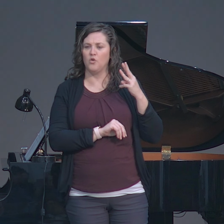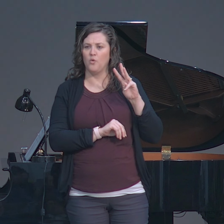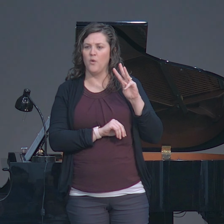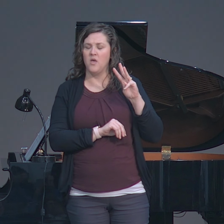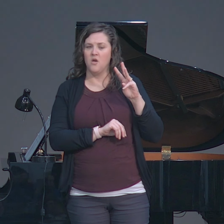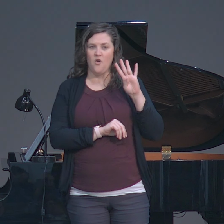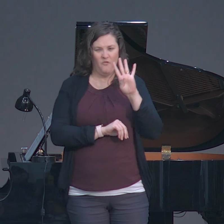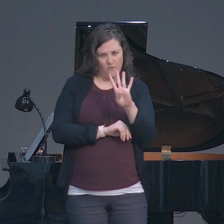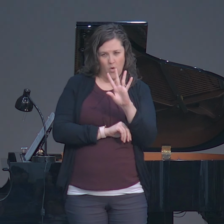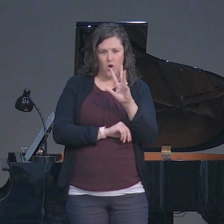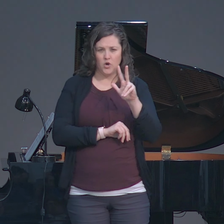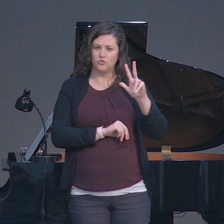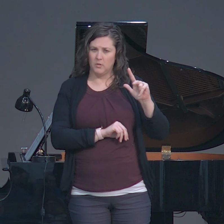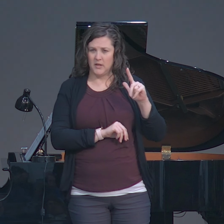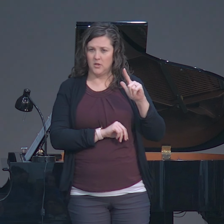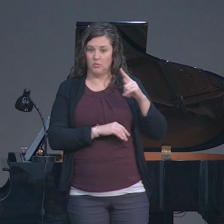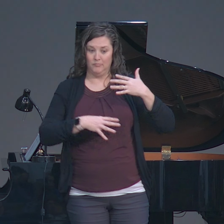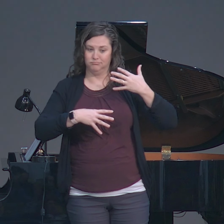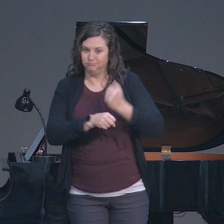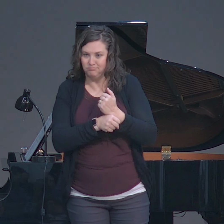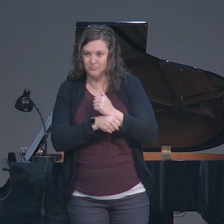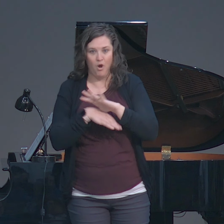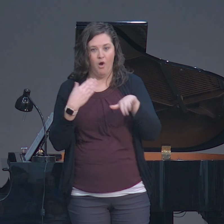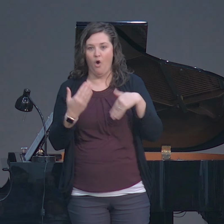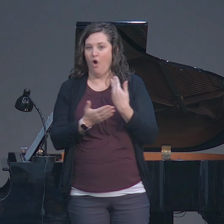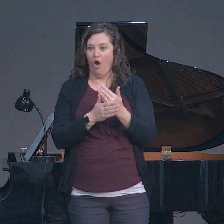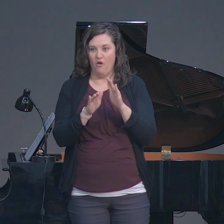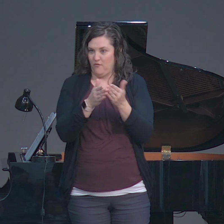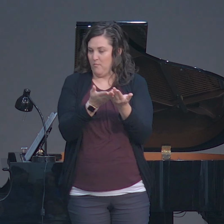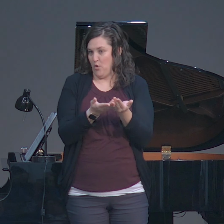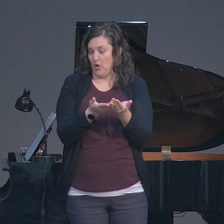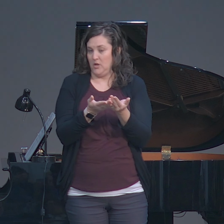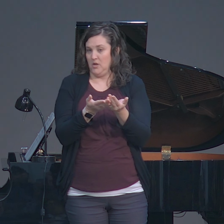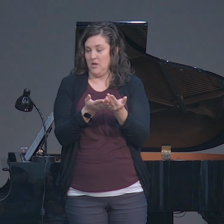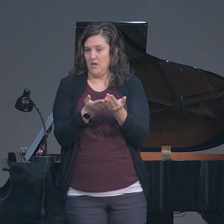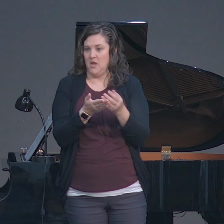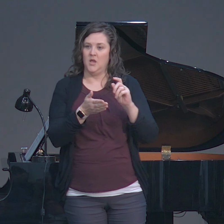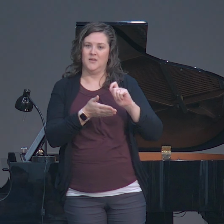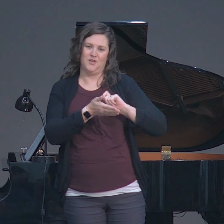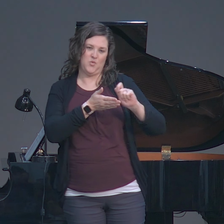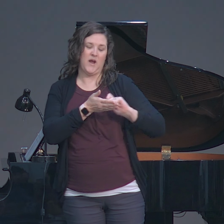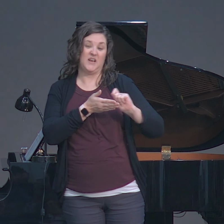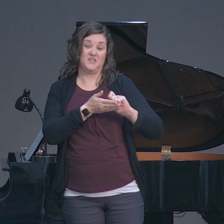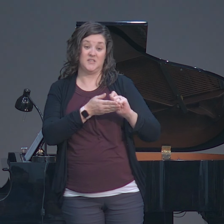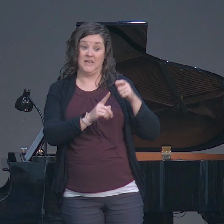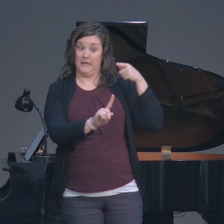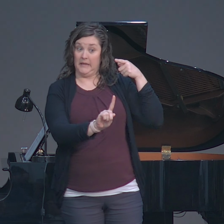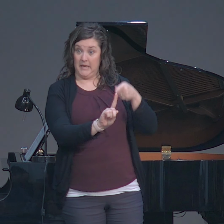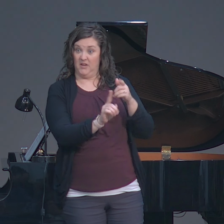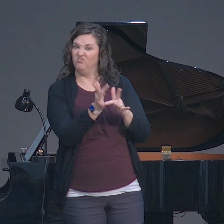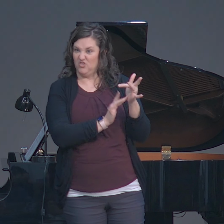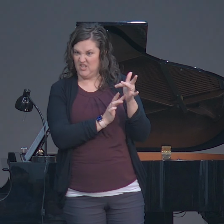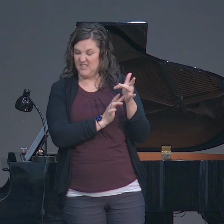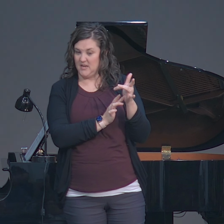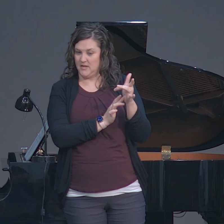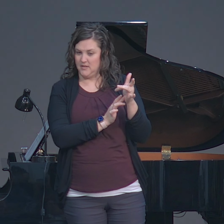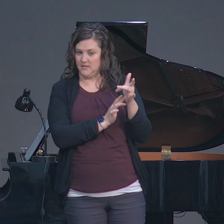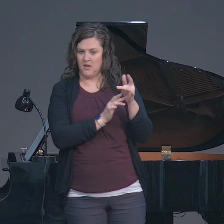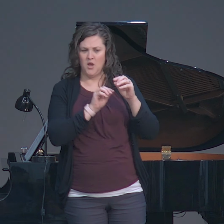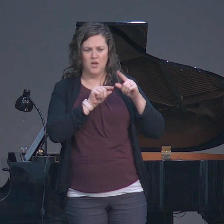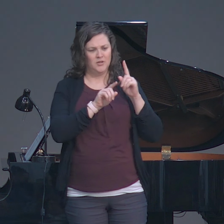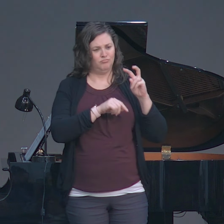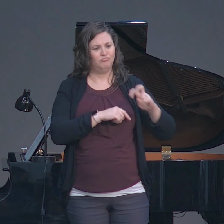up the contents of the entire gospel perfectly. Matthew writes these words, "And he, Jesus, went throughout